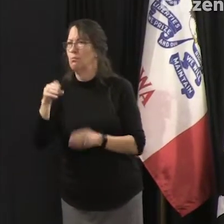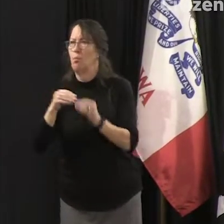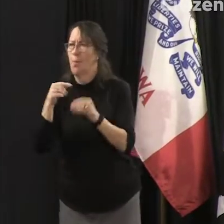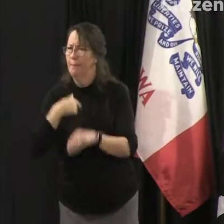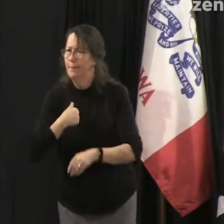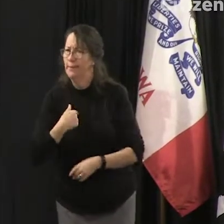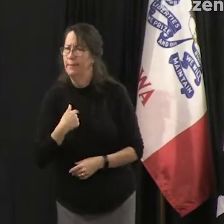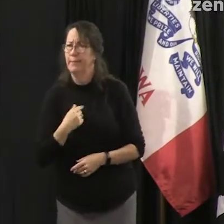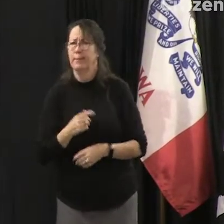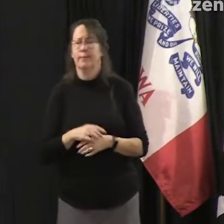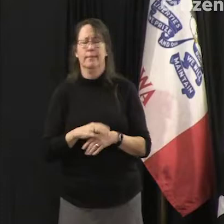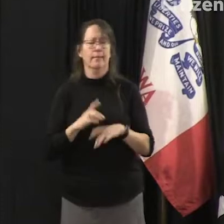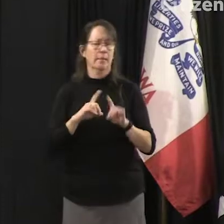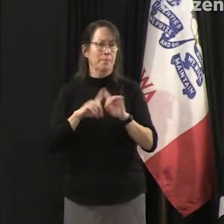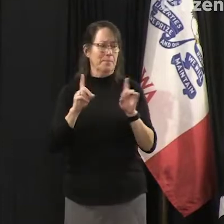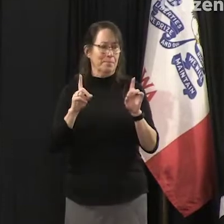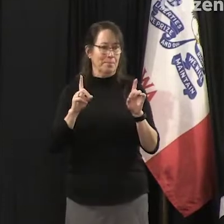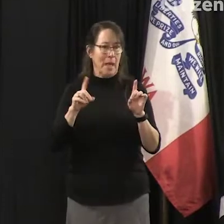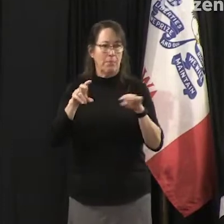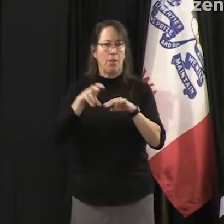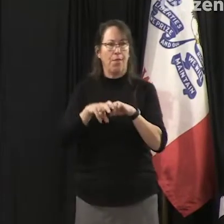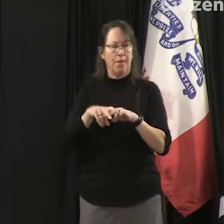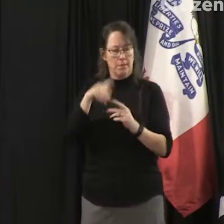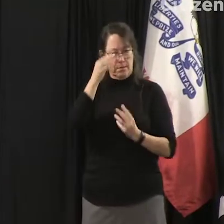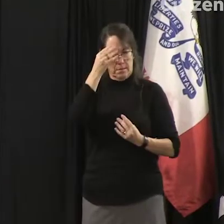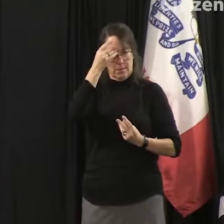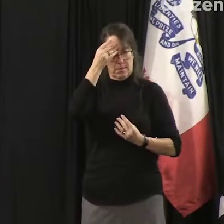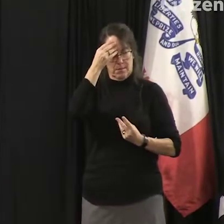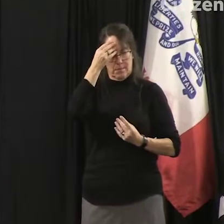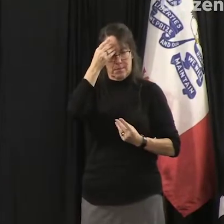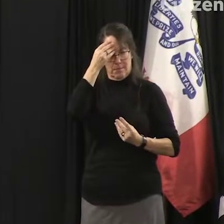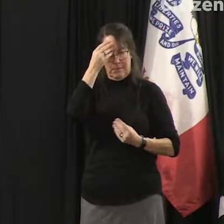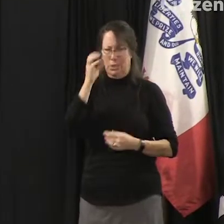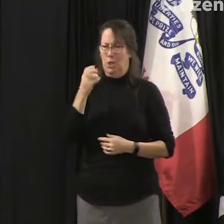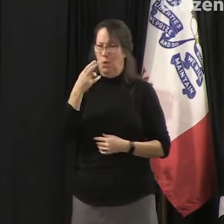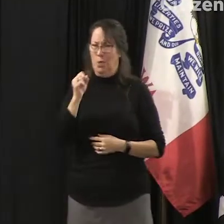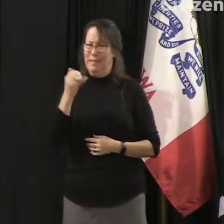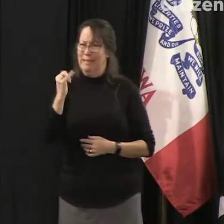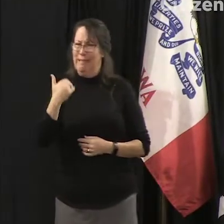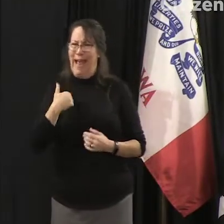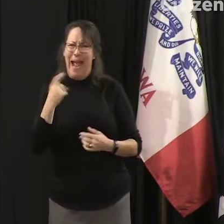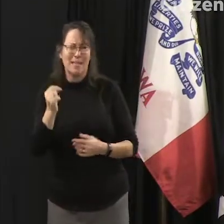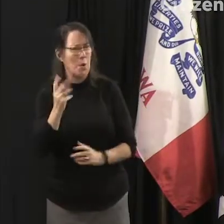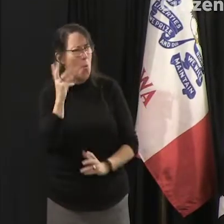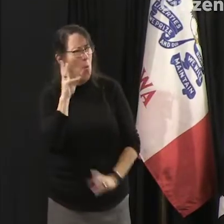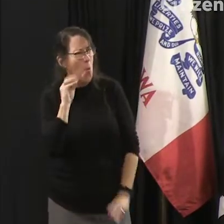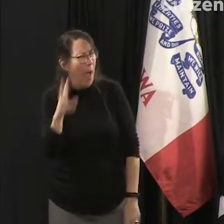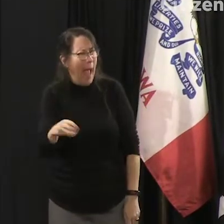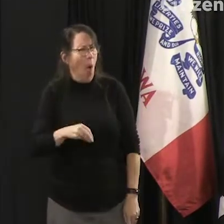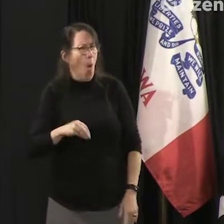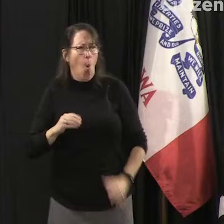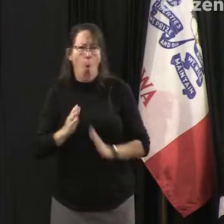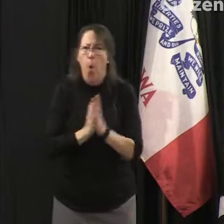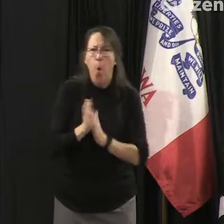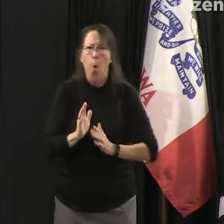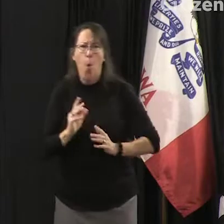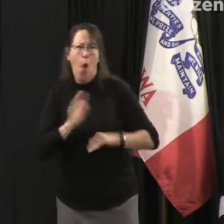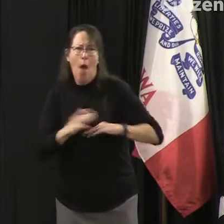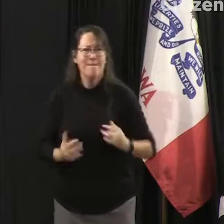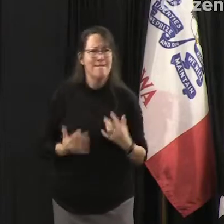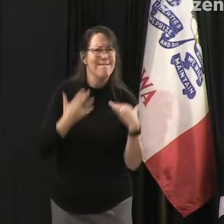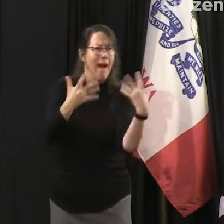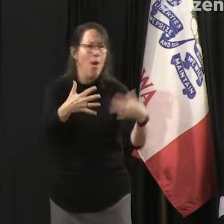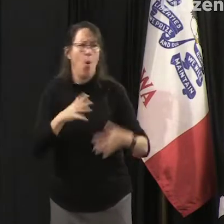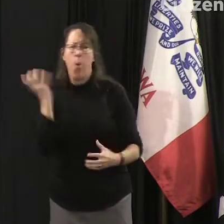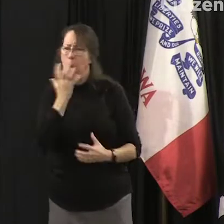longer than that. But I'm sitting there thinking, boy, that Chris Dodd still has it, doesn't he? Boy, I tell you, what a